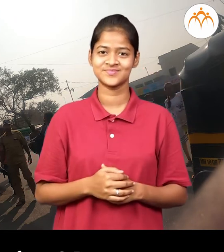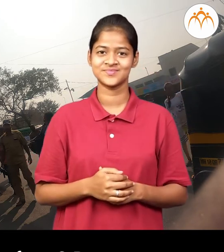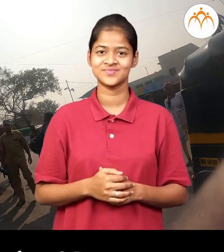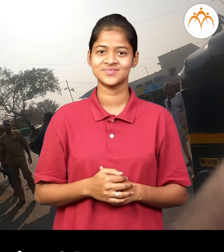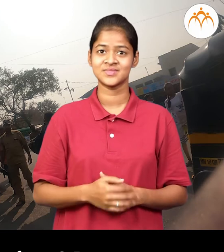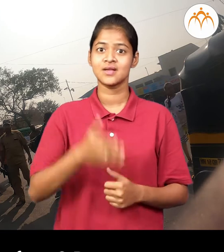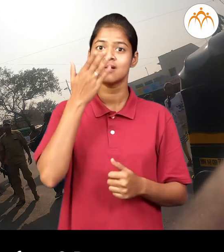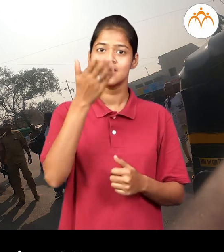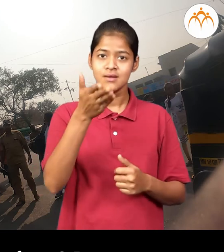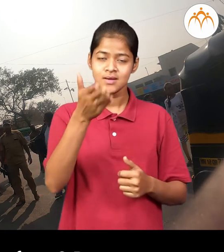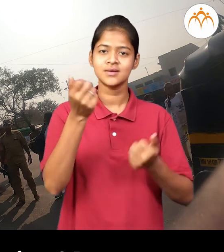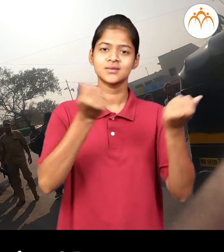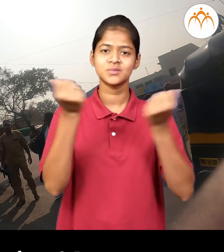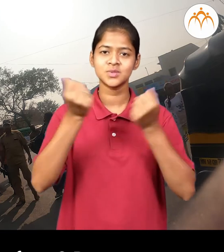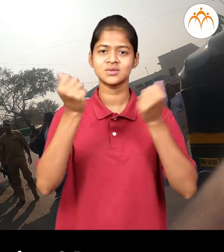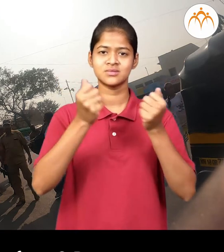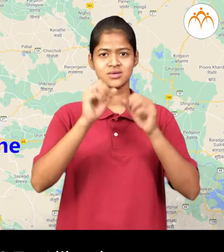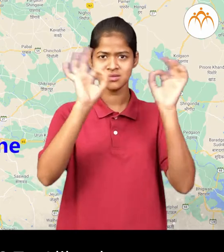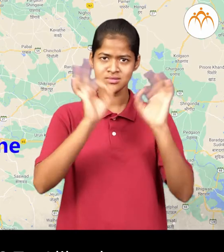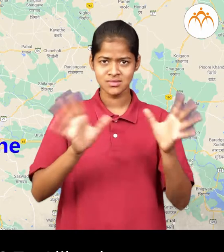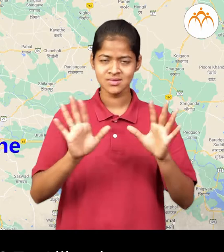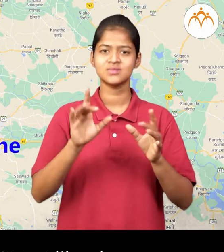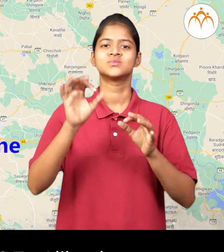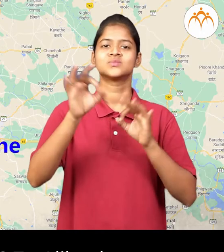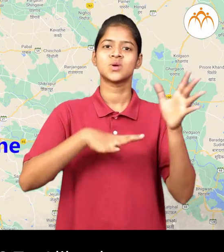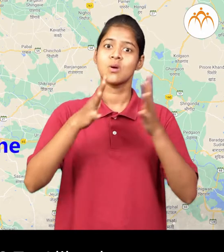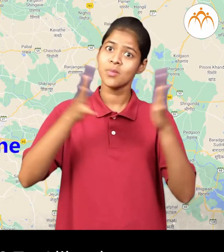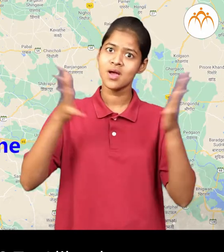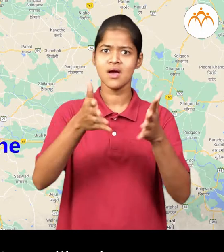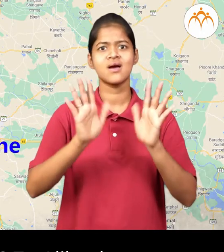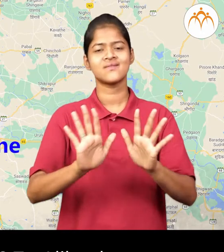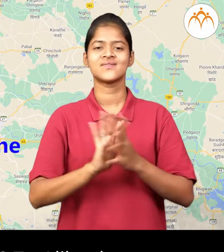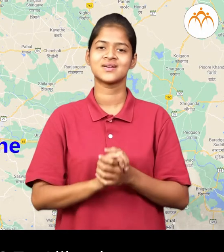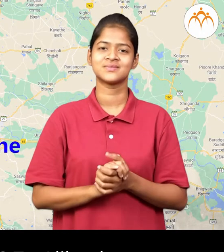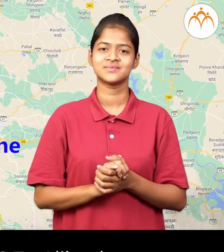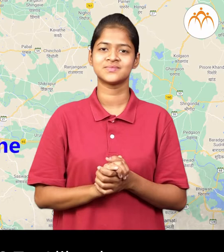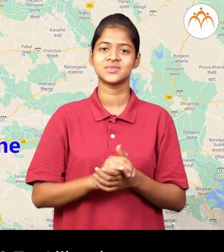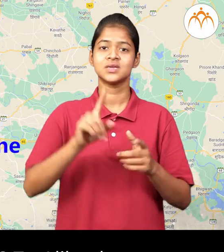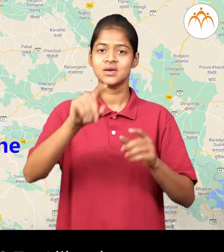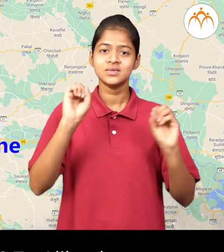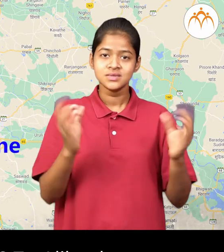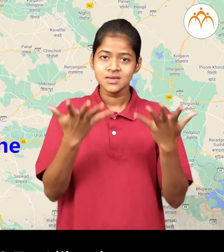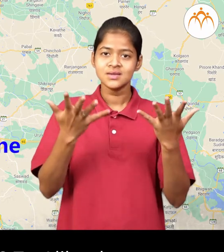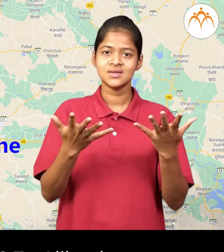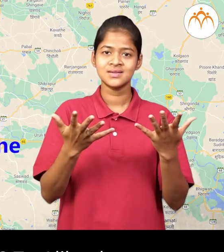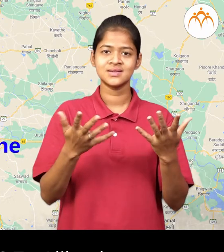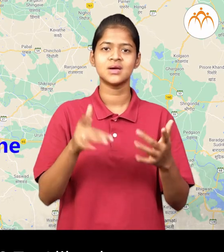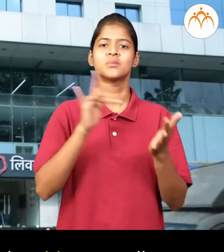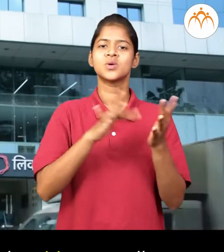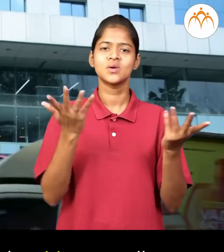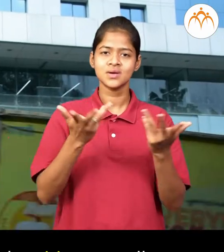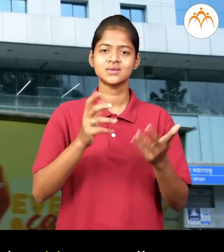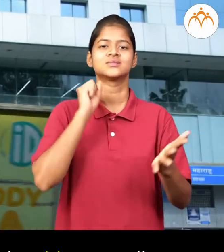has it come from? Pune and where will it go? To Alibad.